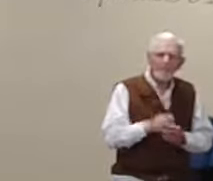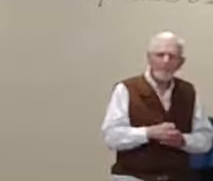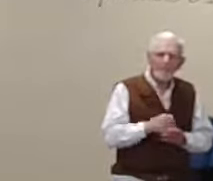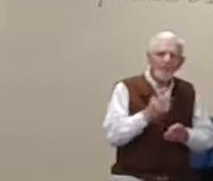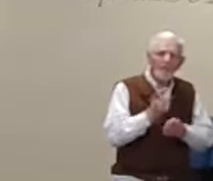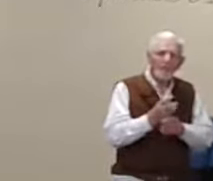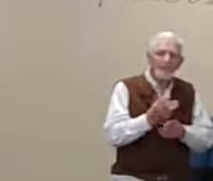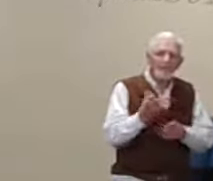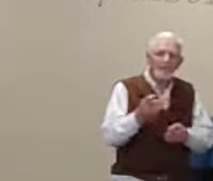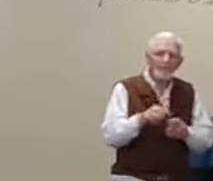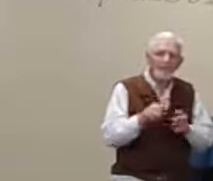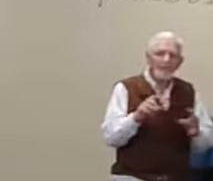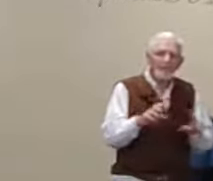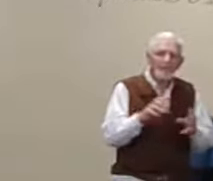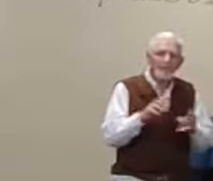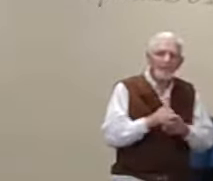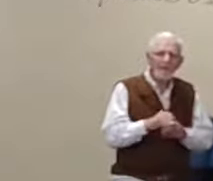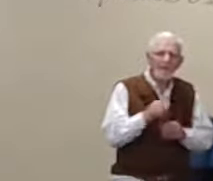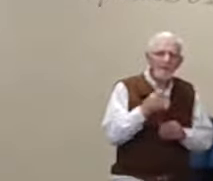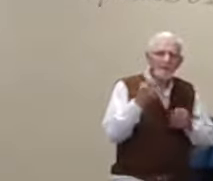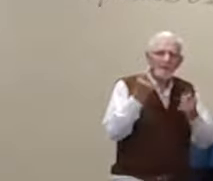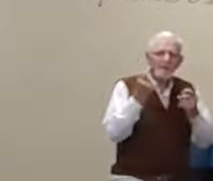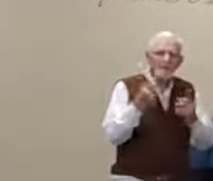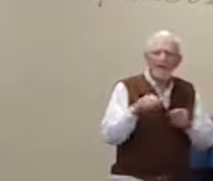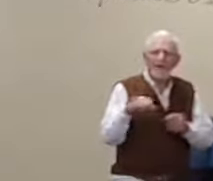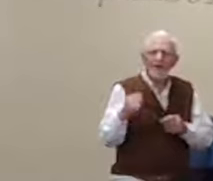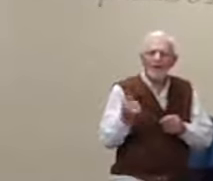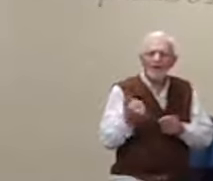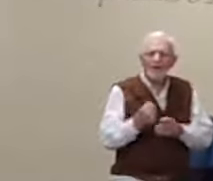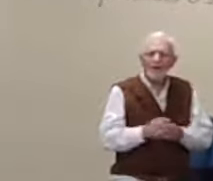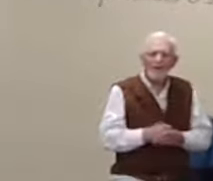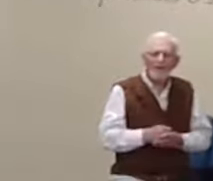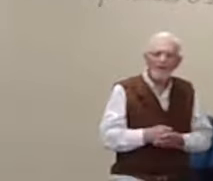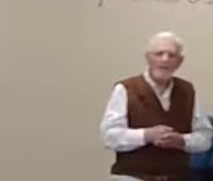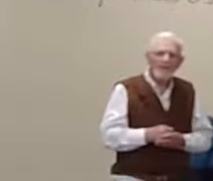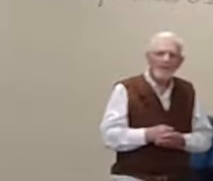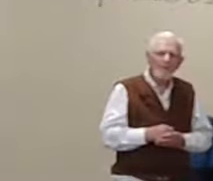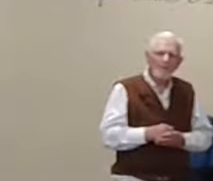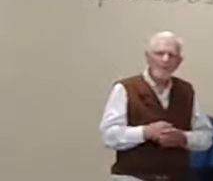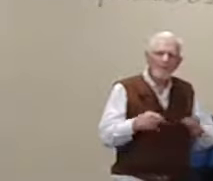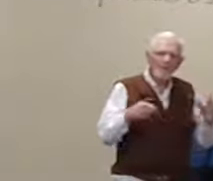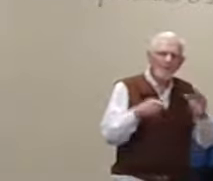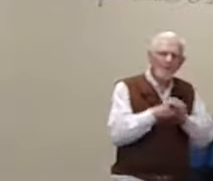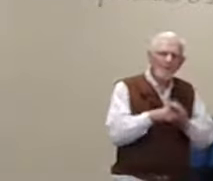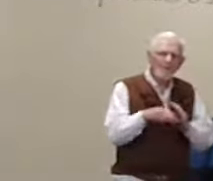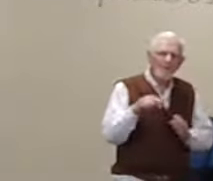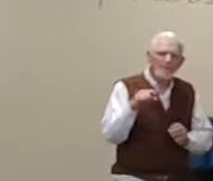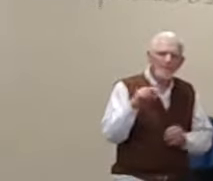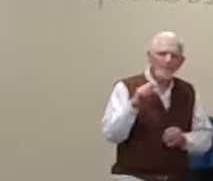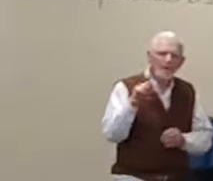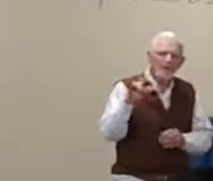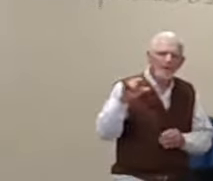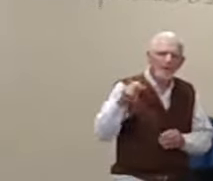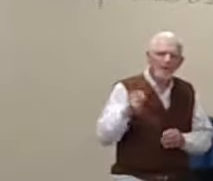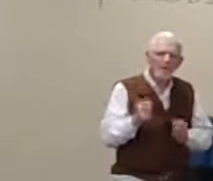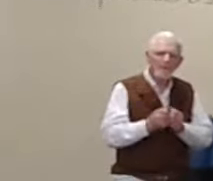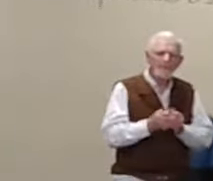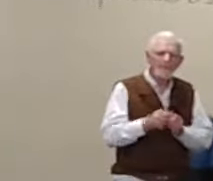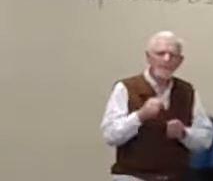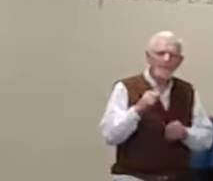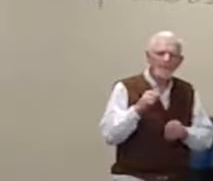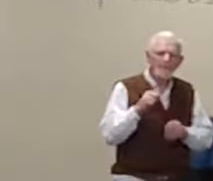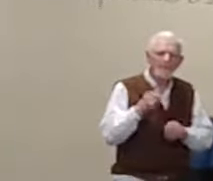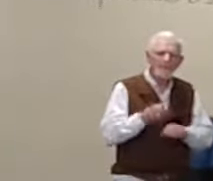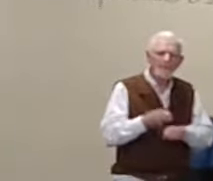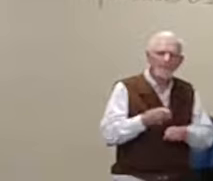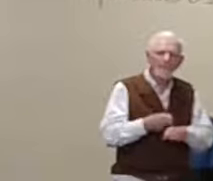right thing to do, he didn't have any better sense. He went out there and killed Goliath with a stone and a strip of leather. I've